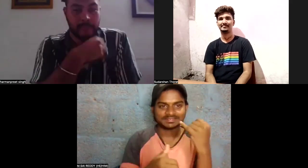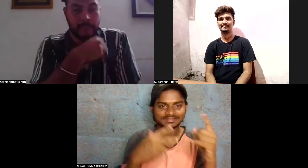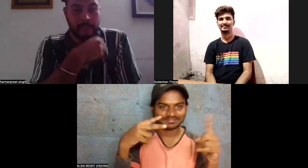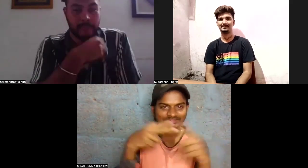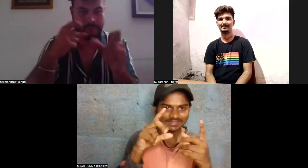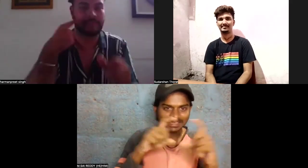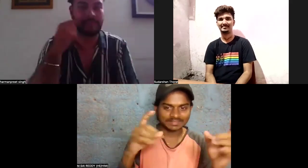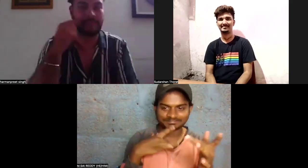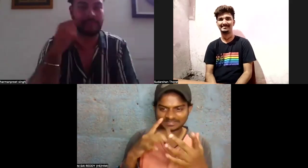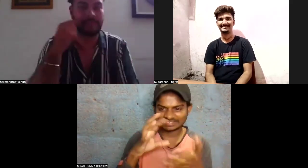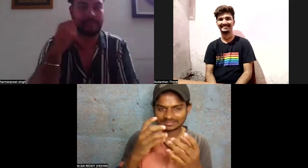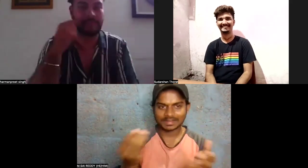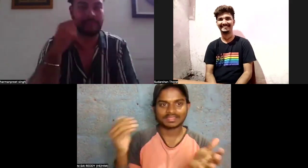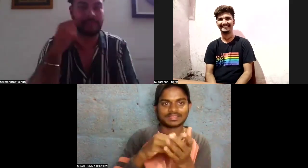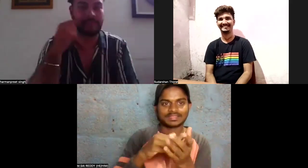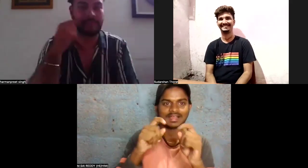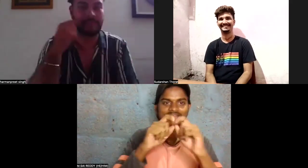Hey, everyone.